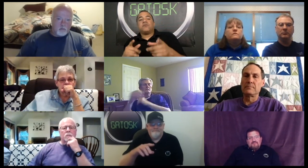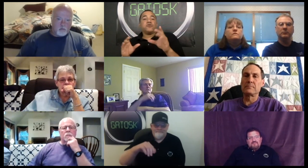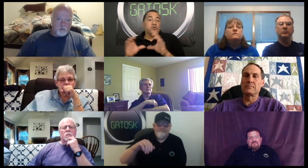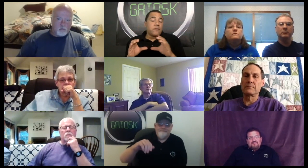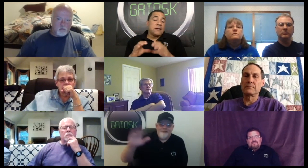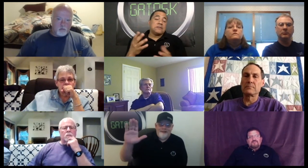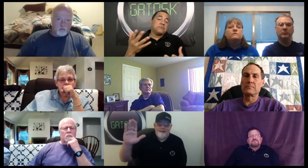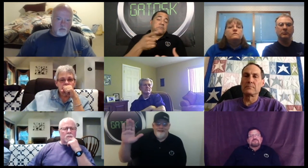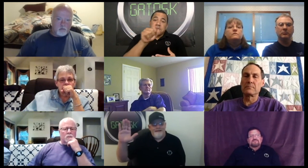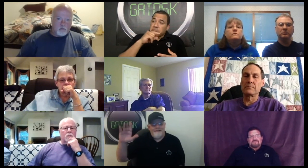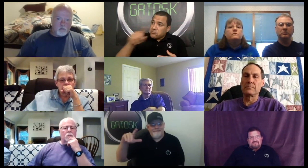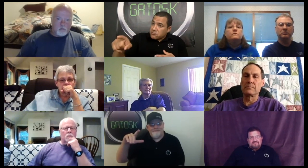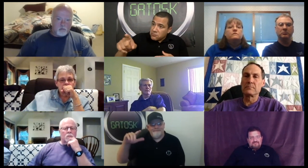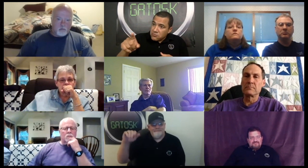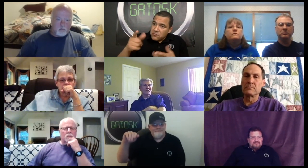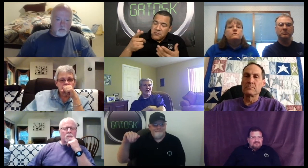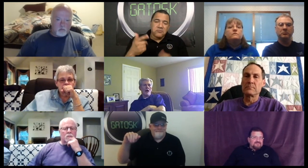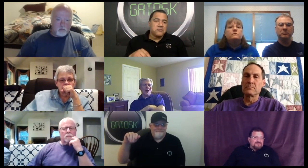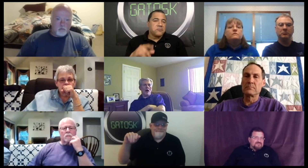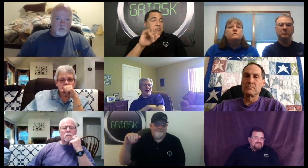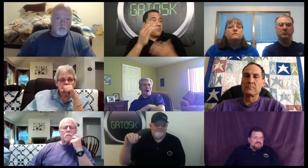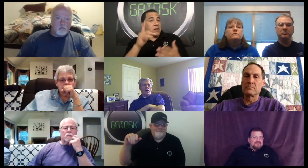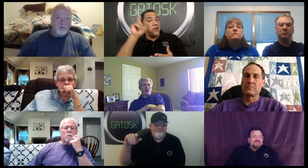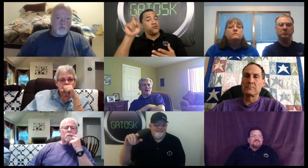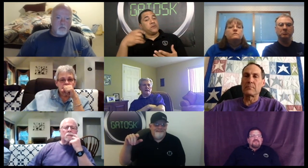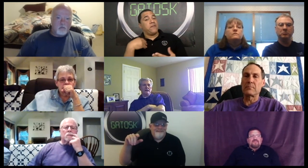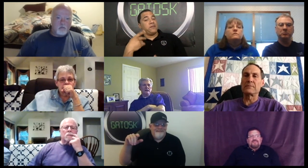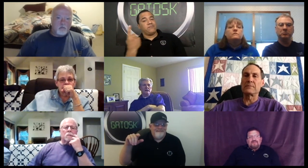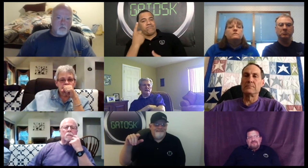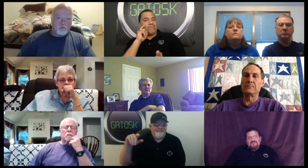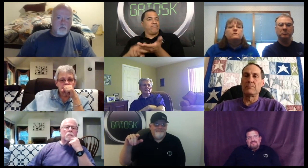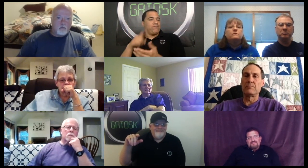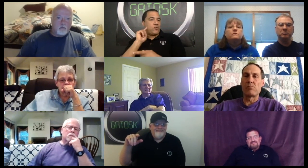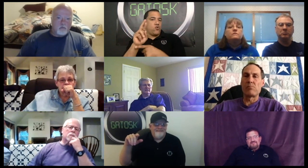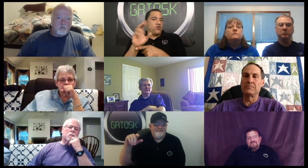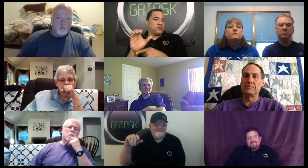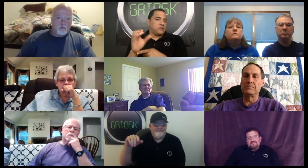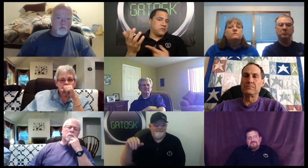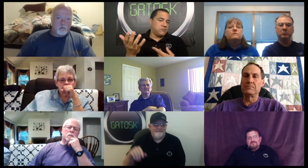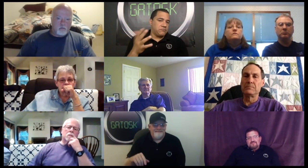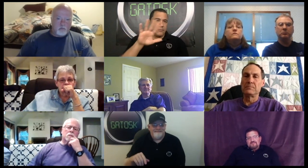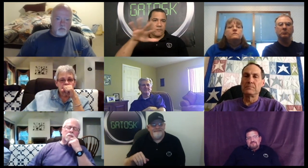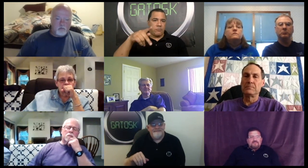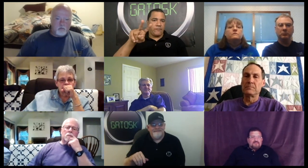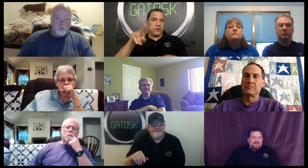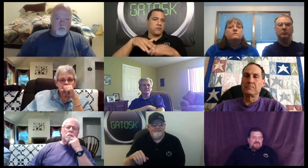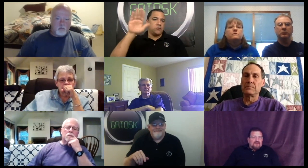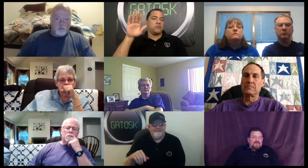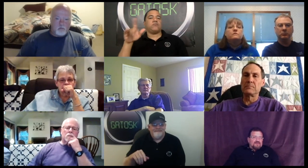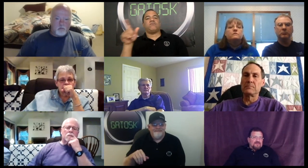for that. So whether you can get a certification or a certificate, maybe something in the future we have something to recognize RCs, the